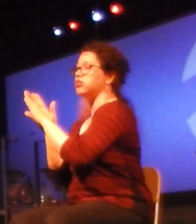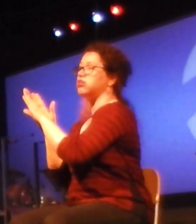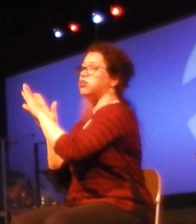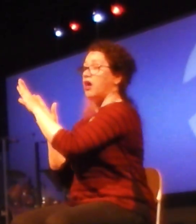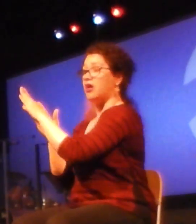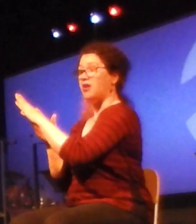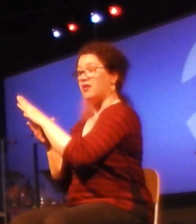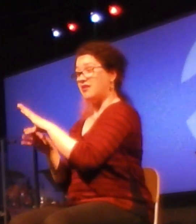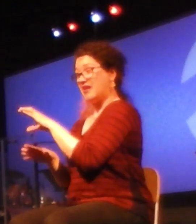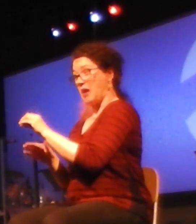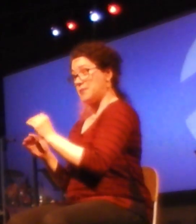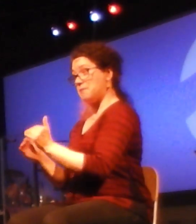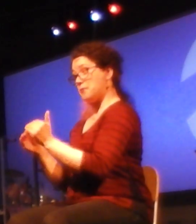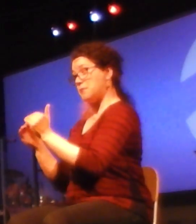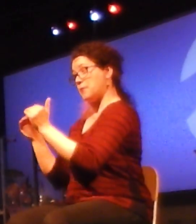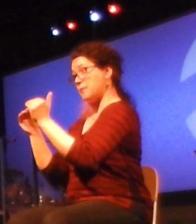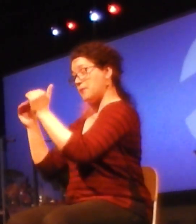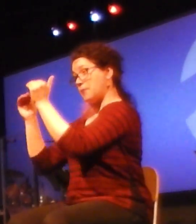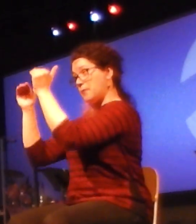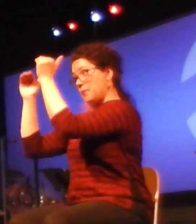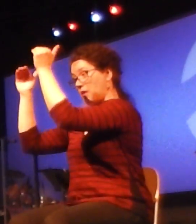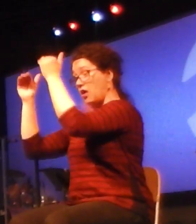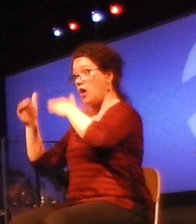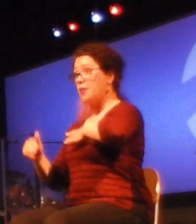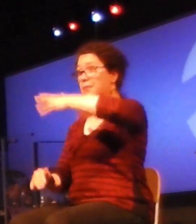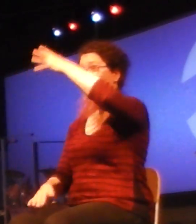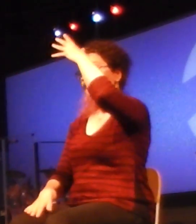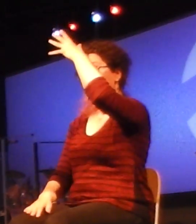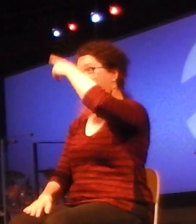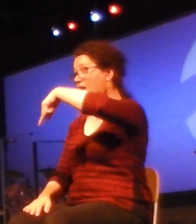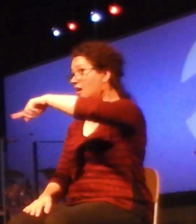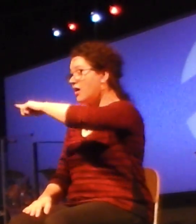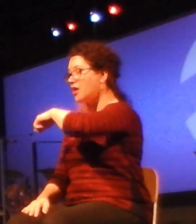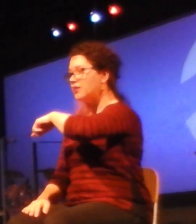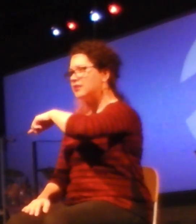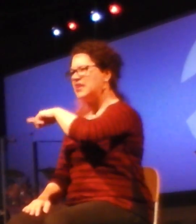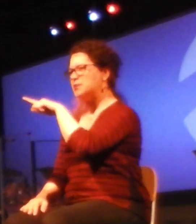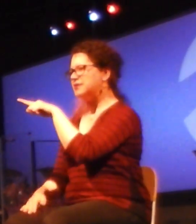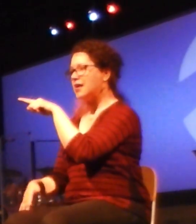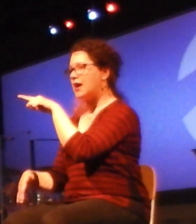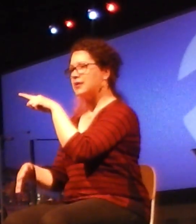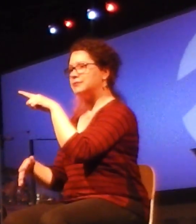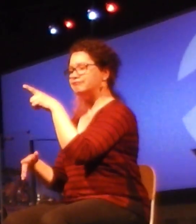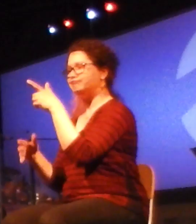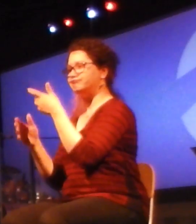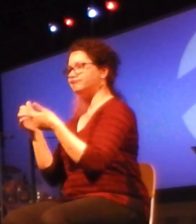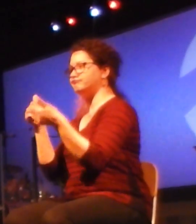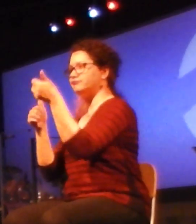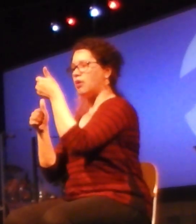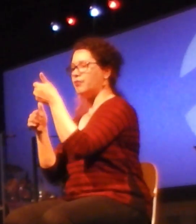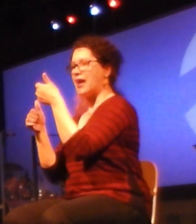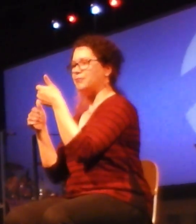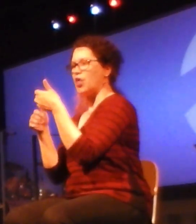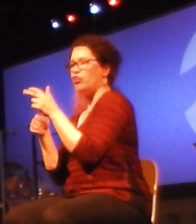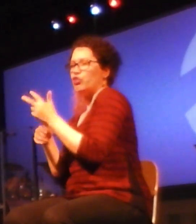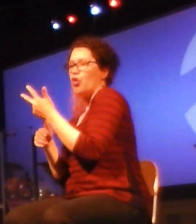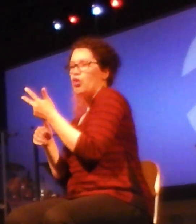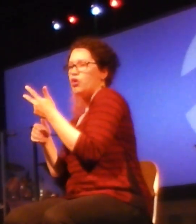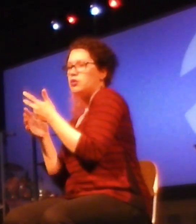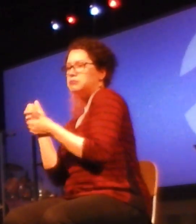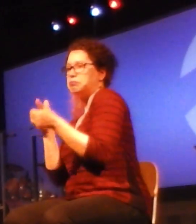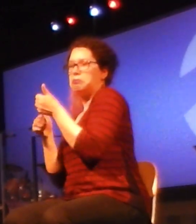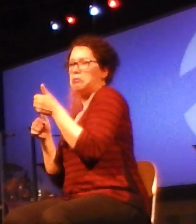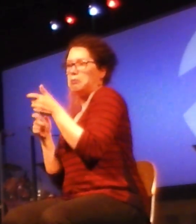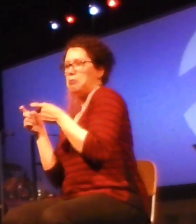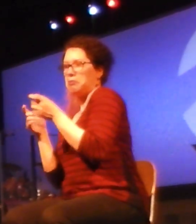through the company until my dad at this branch was like third in charge of this area. He was overseeing